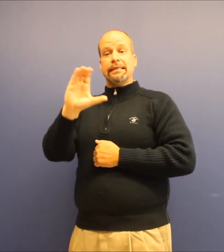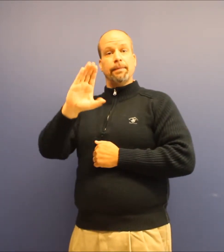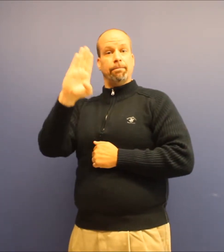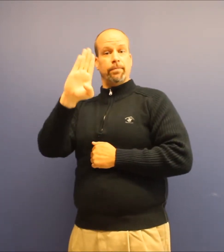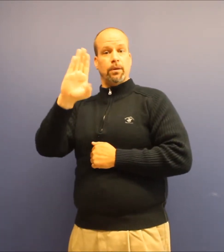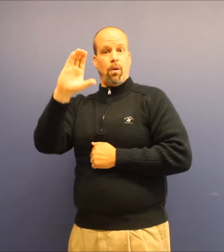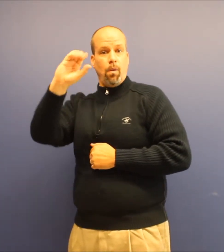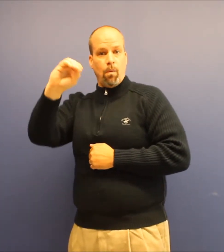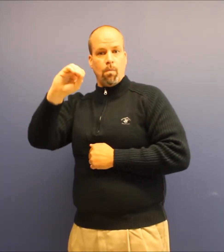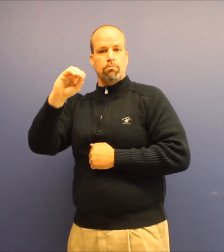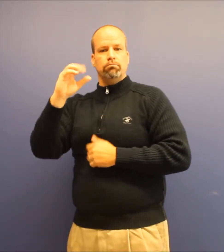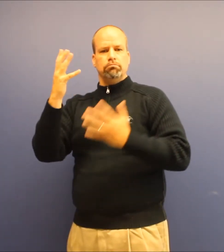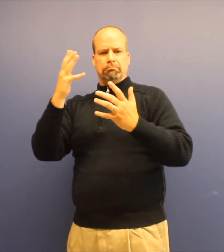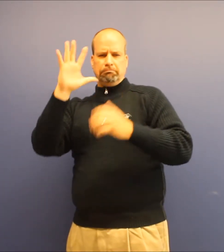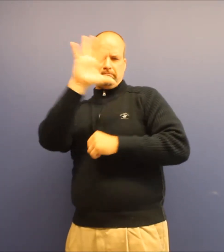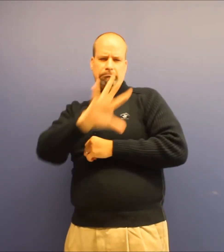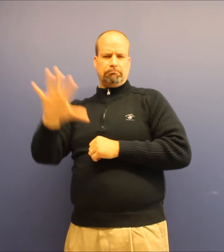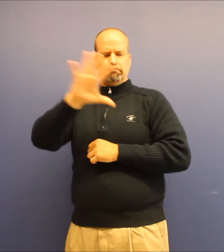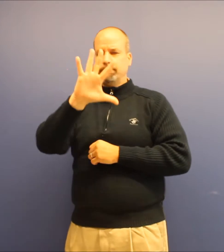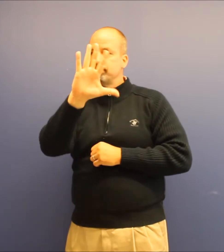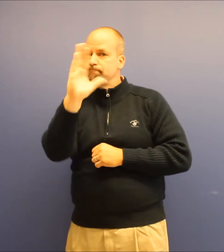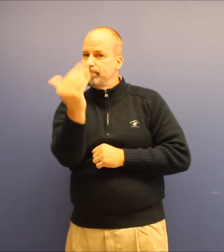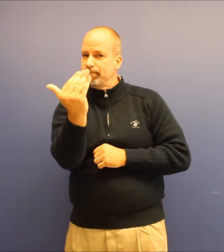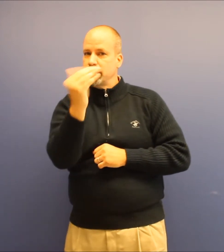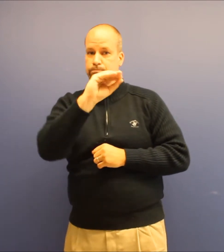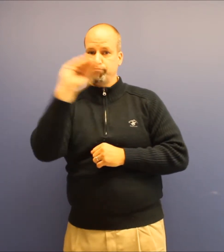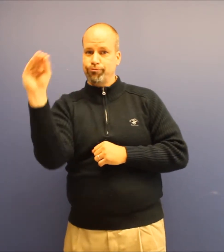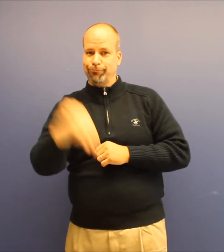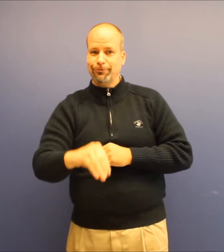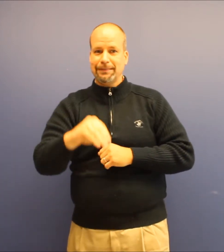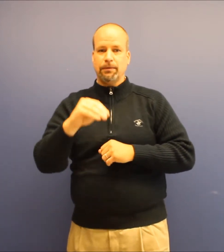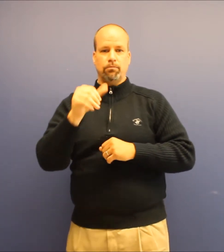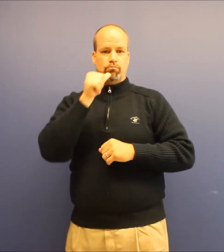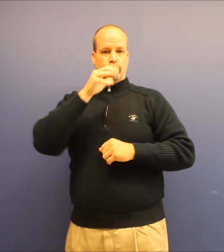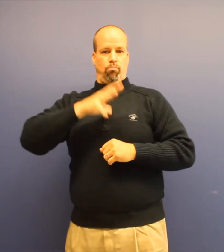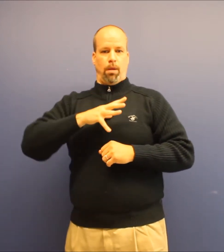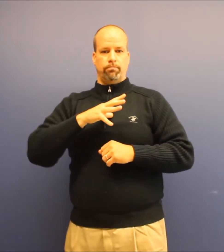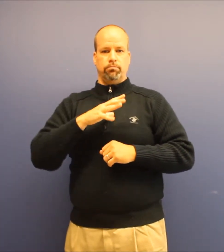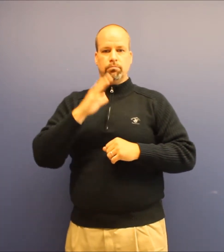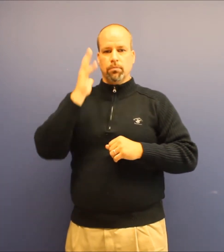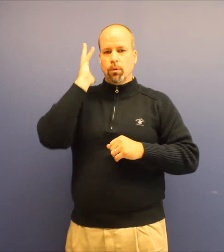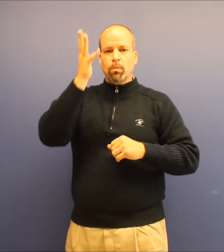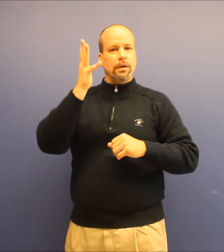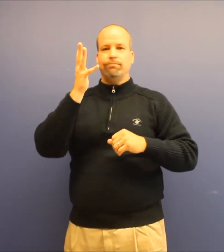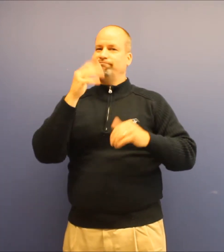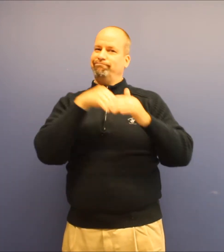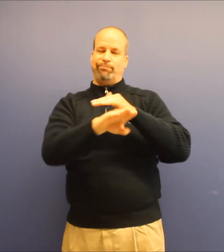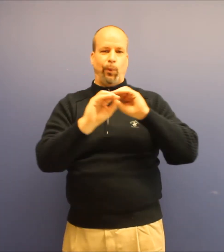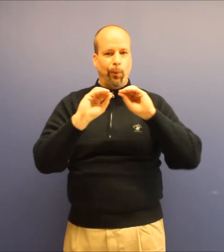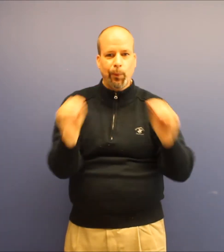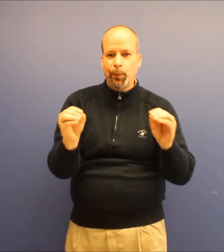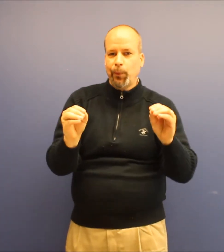The CBO estimates 15% of women will lose access to family planning care,